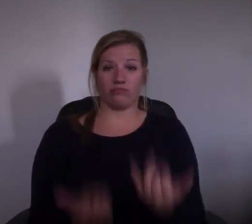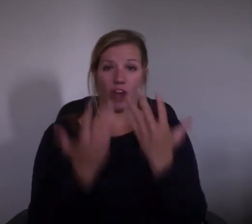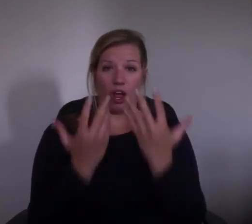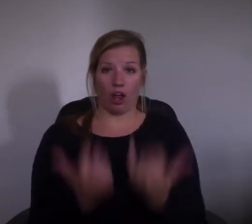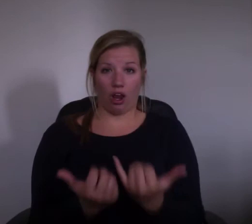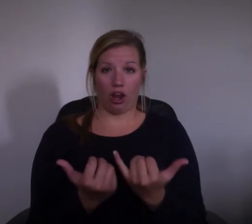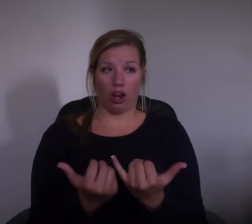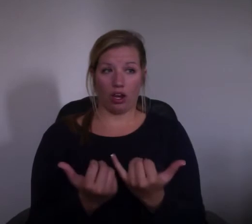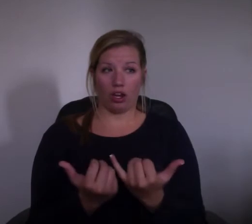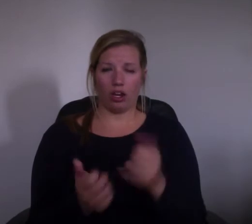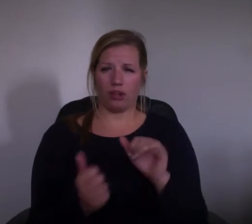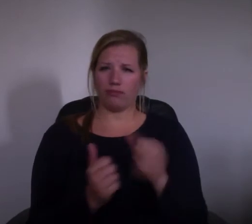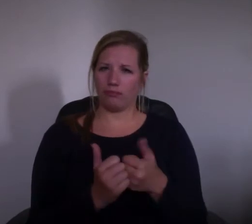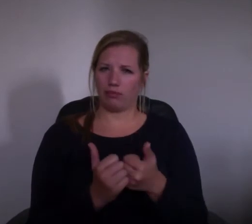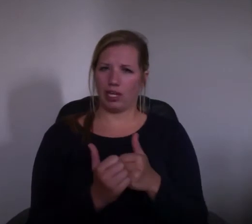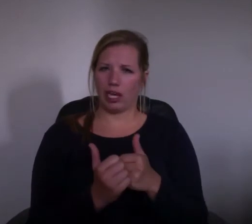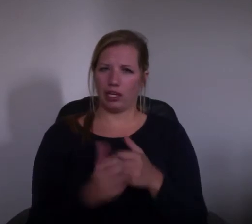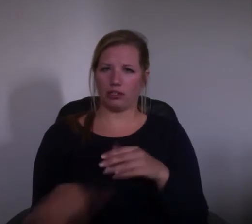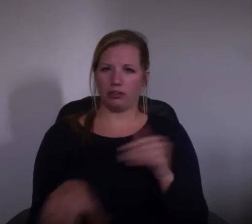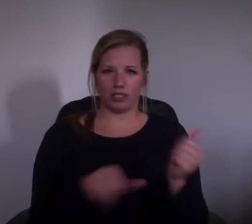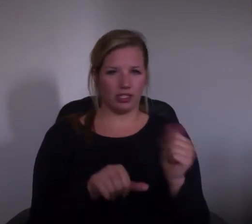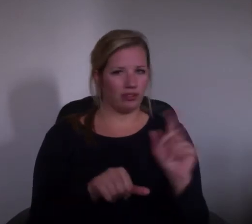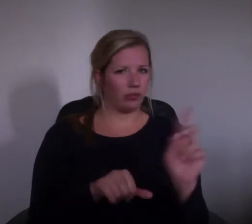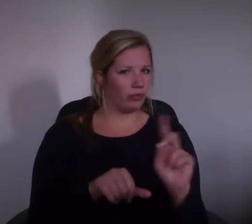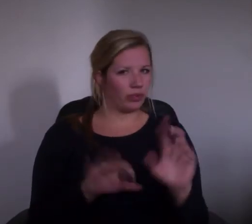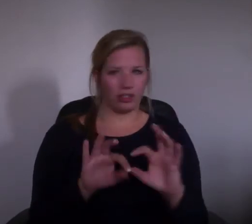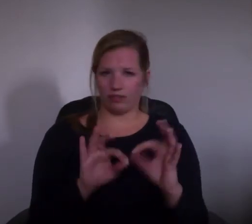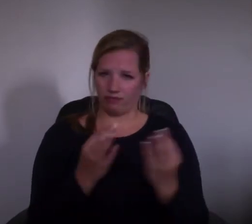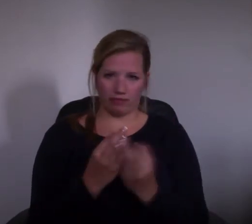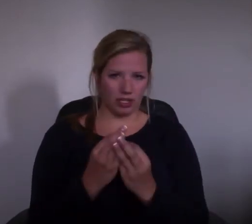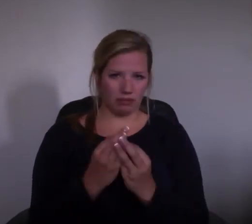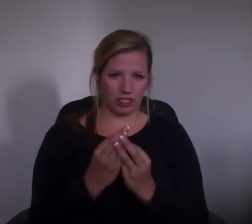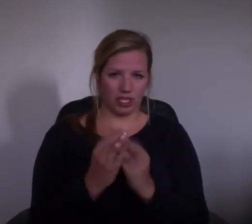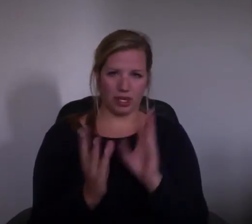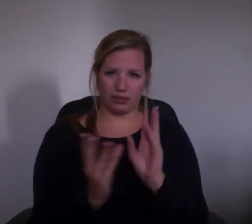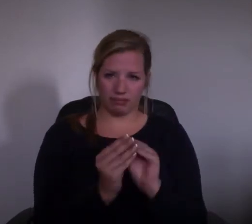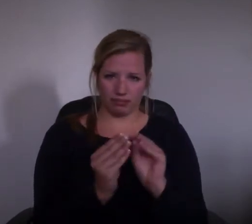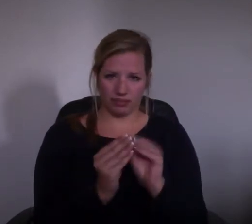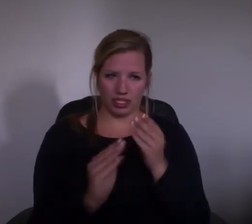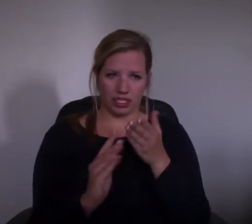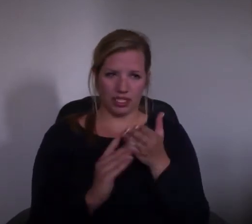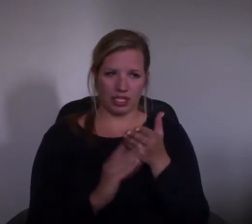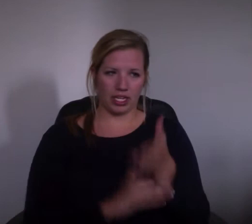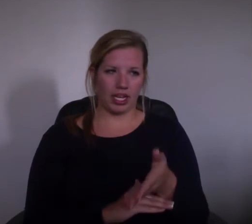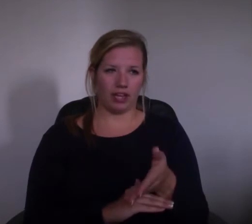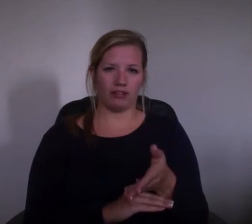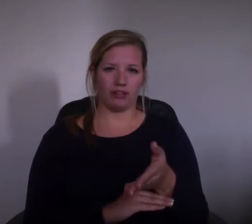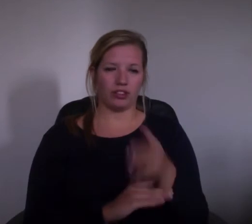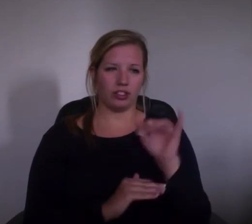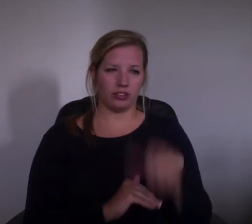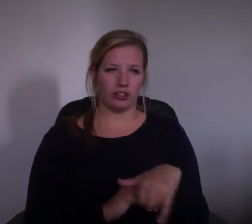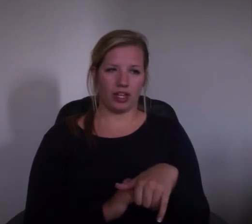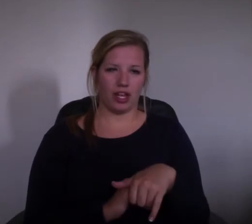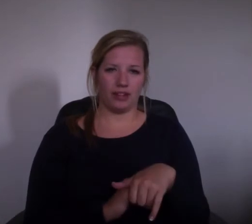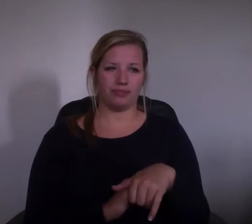how are you going to evacuate your home? Where will the family meet up after they evacuate the home so that you can count heads and make sure